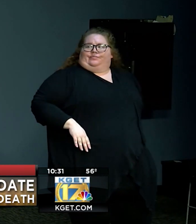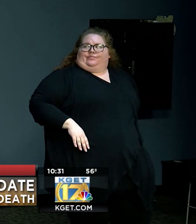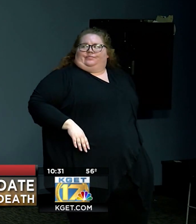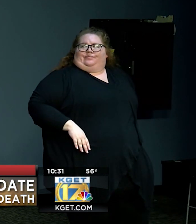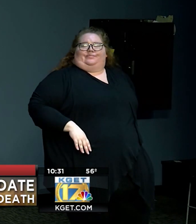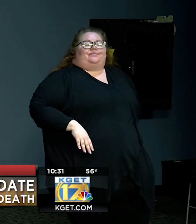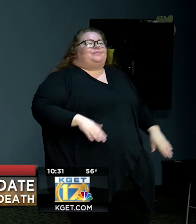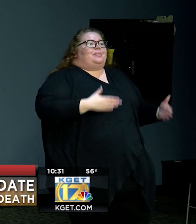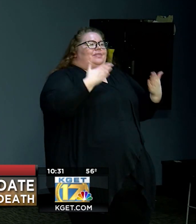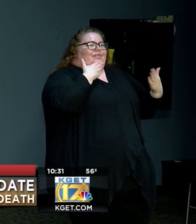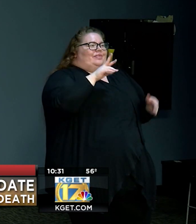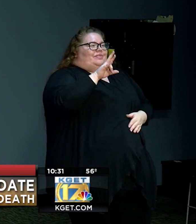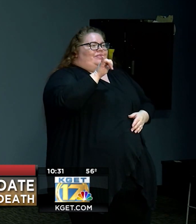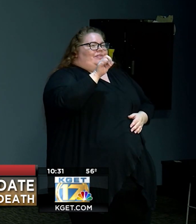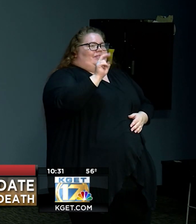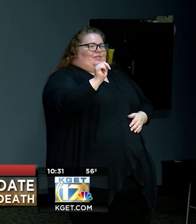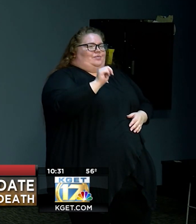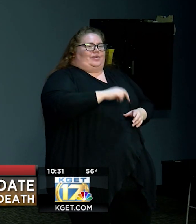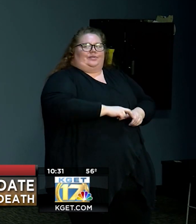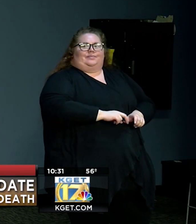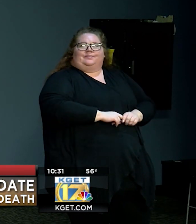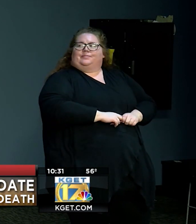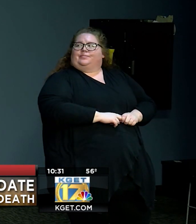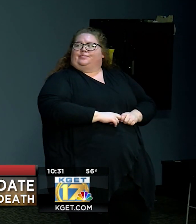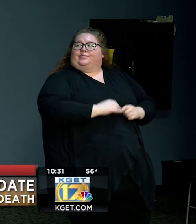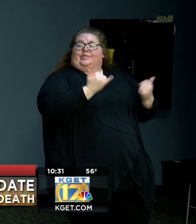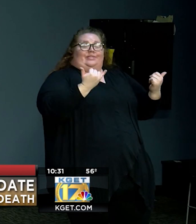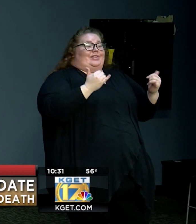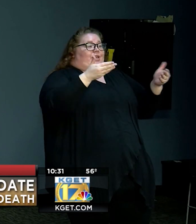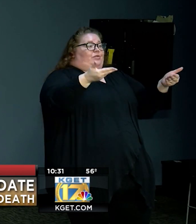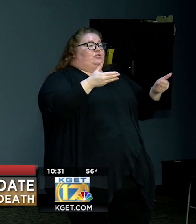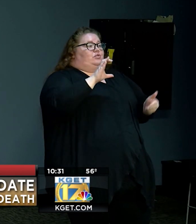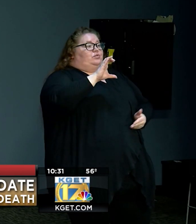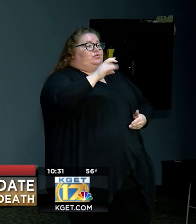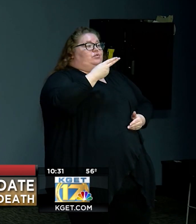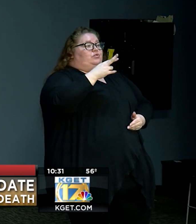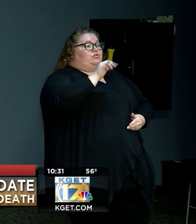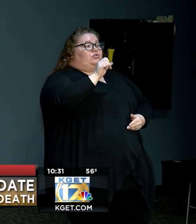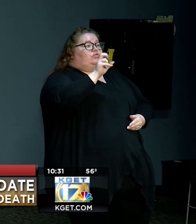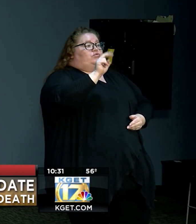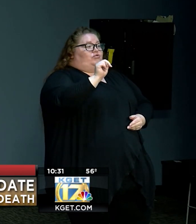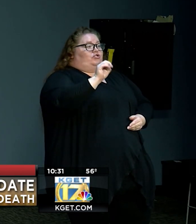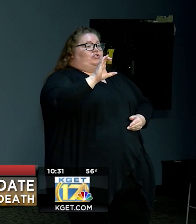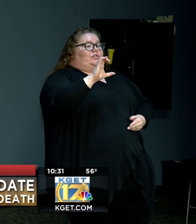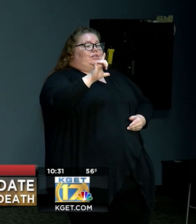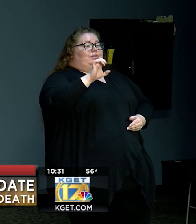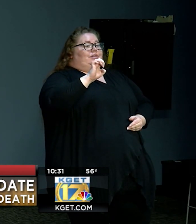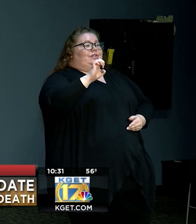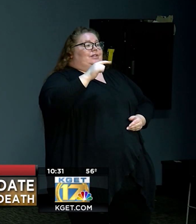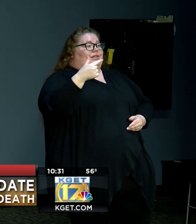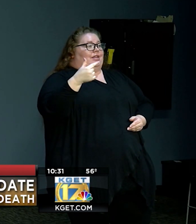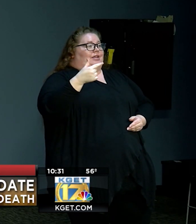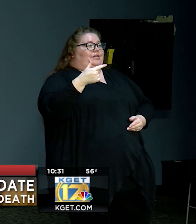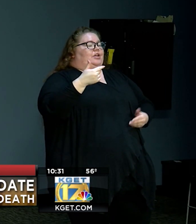Thank you, Ryan. I'd like to now introduce Christian Clegg, our new City of Bakersfield City Manager.